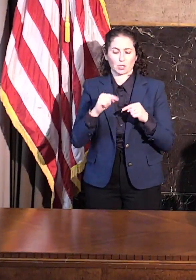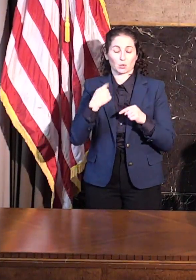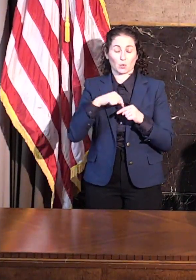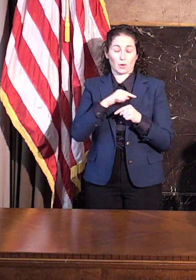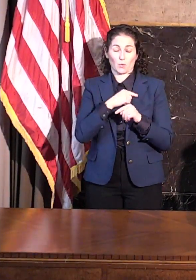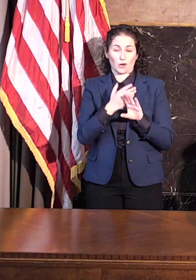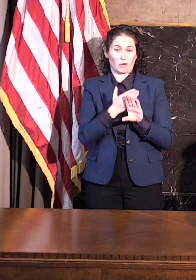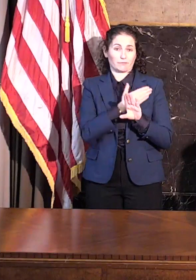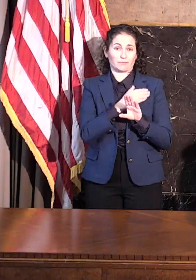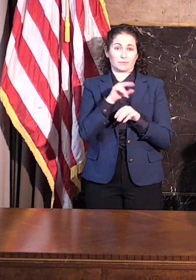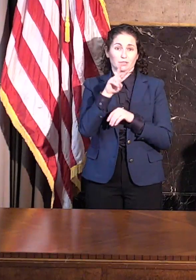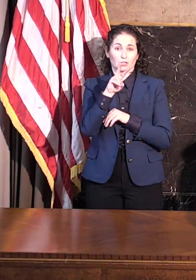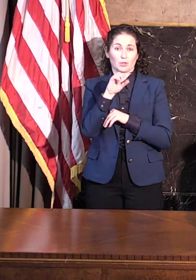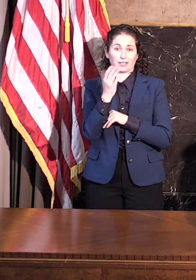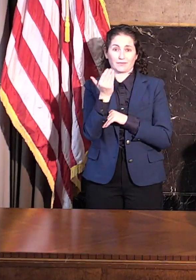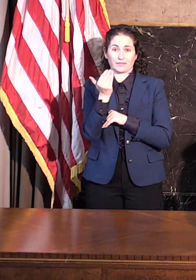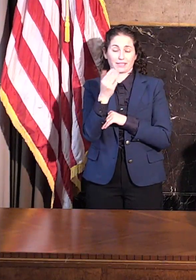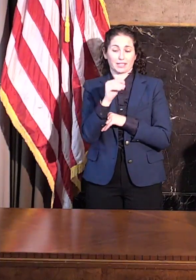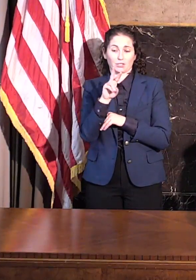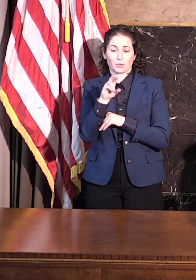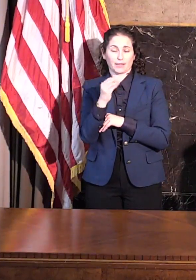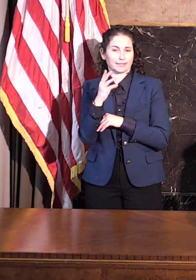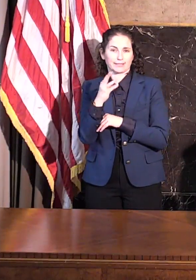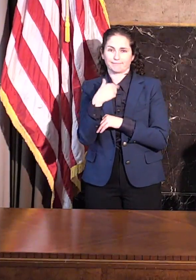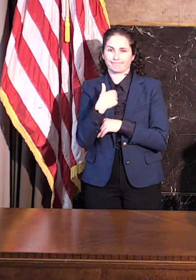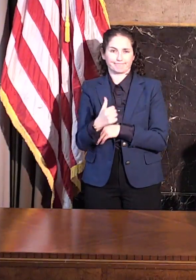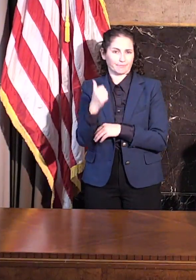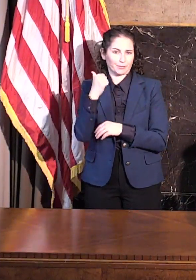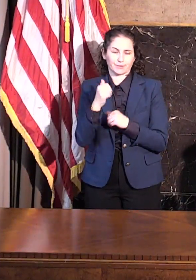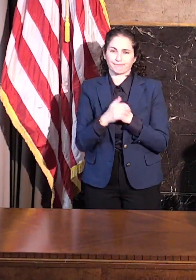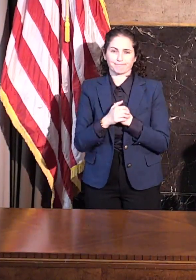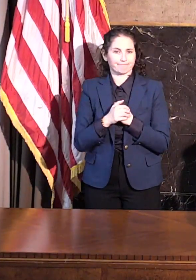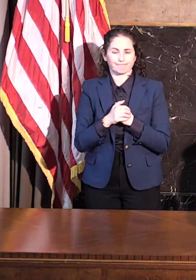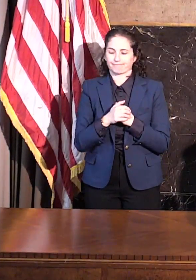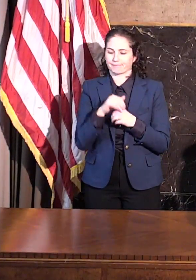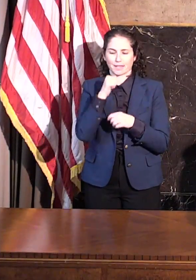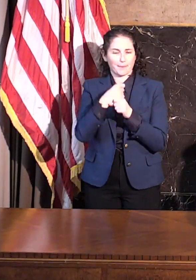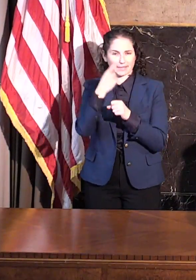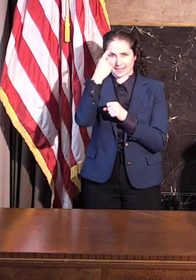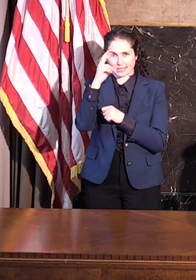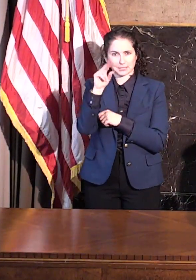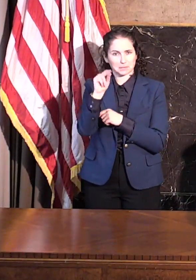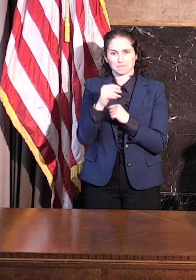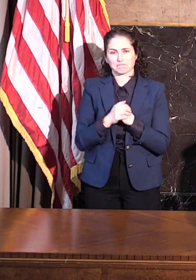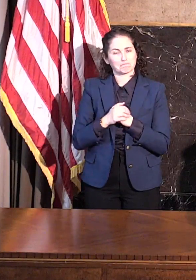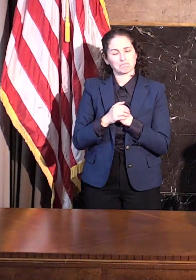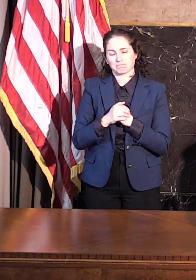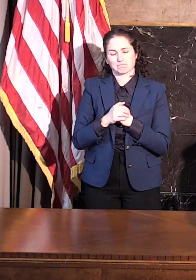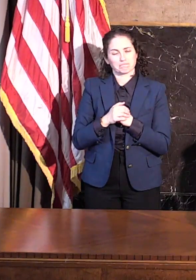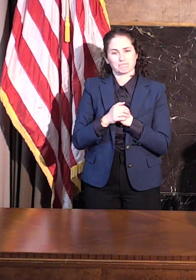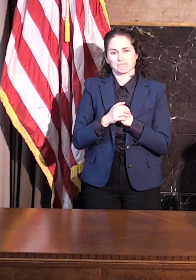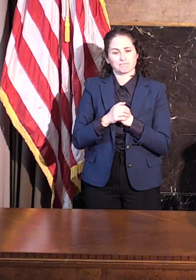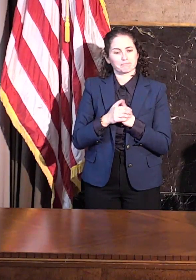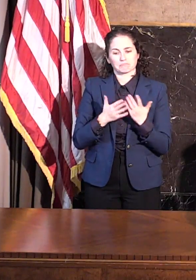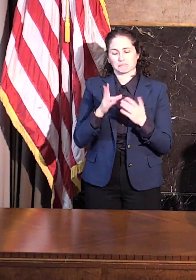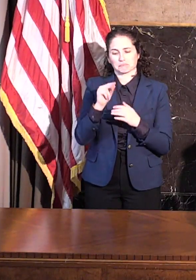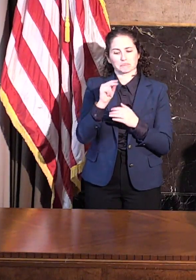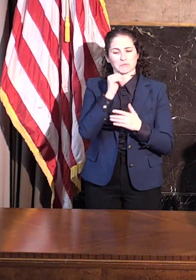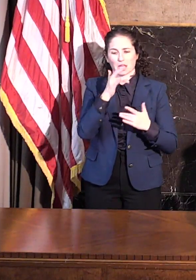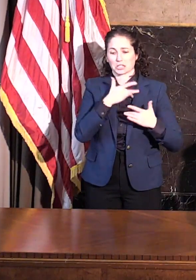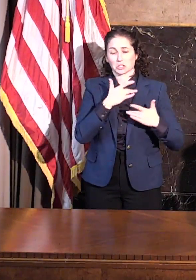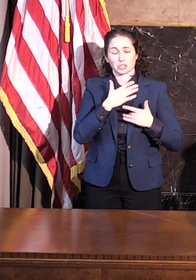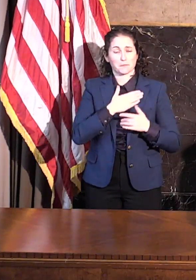lowest tax burden in the United States of America here in Louisiana when you look at state and local taxes. I think everybody,